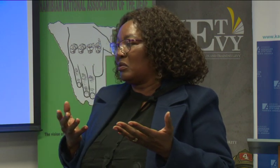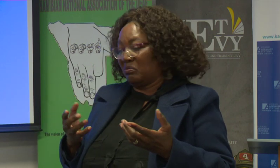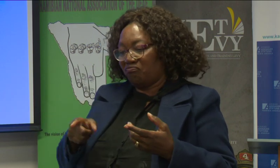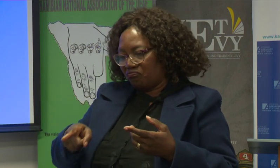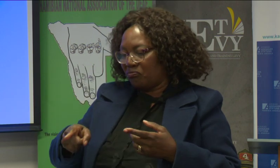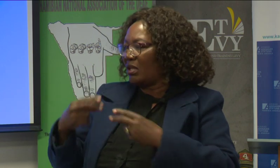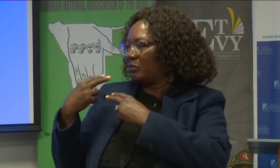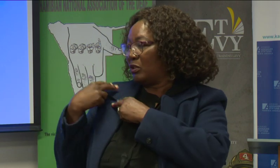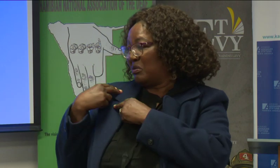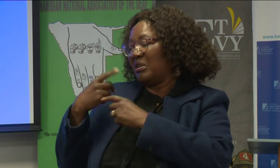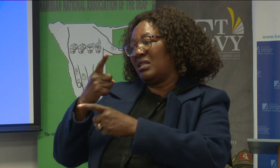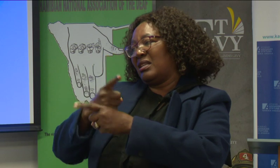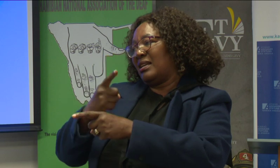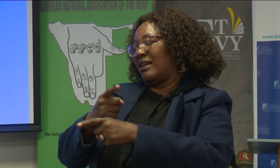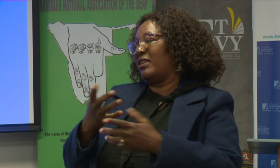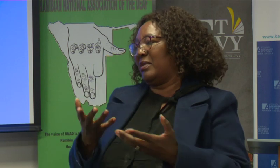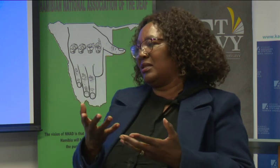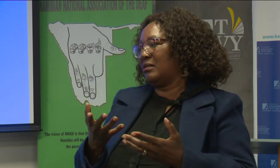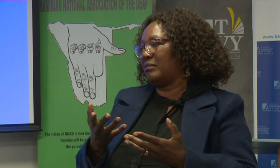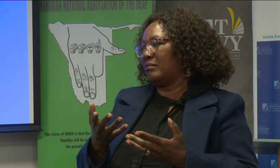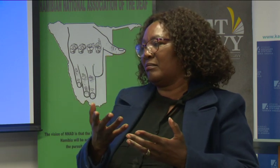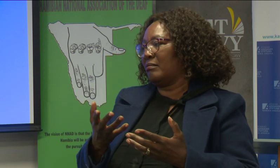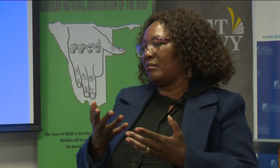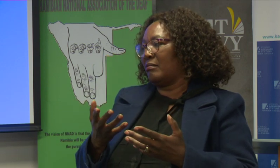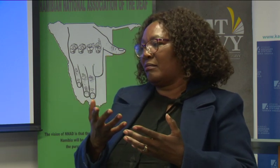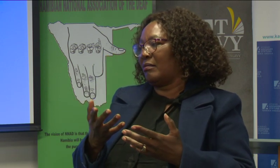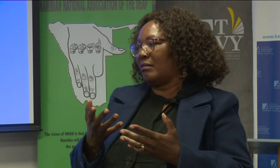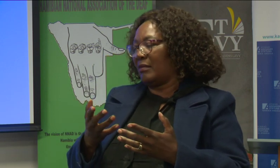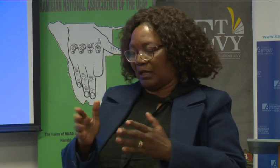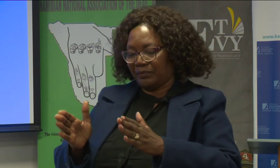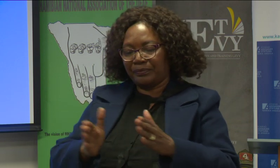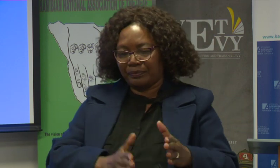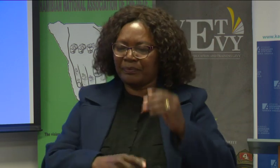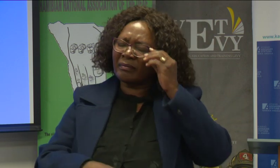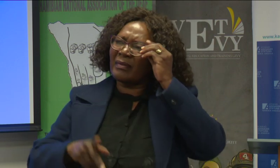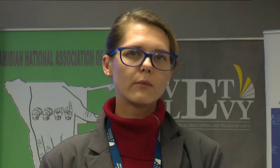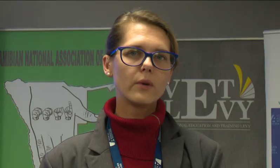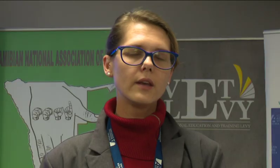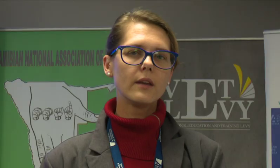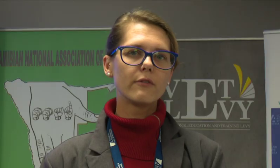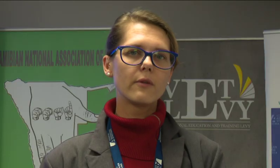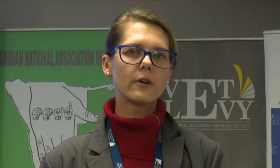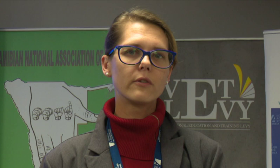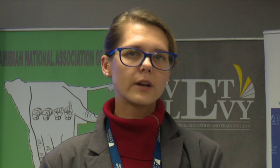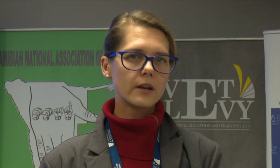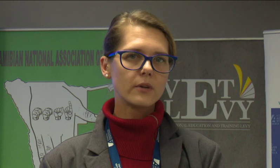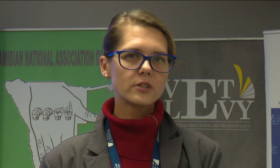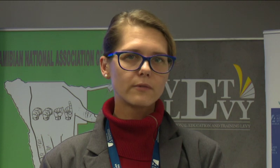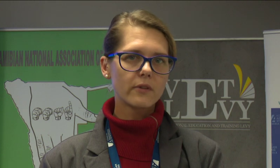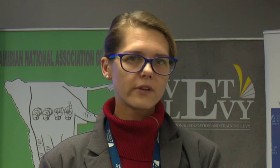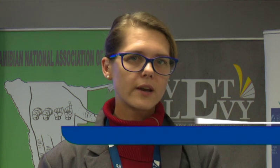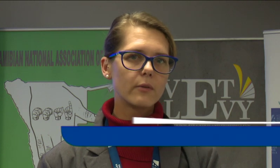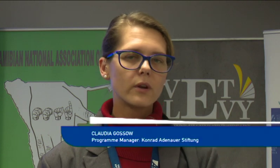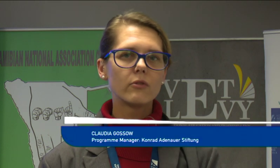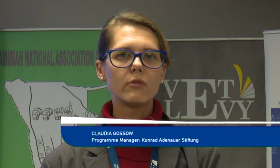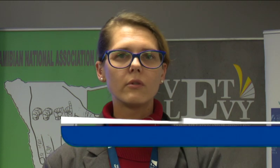attended to because of lack of interpreters. So this is the government's responsibility to ensure that. We from the